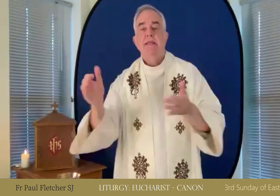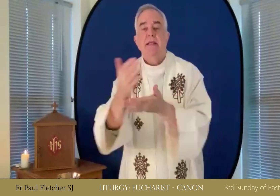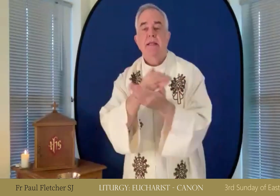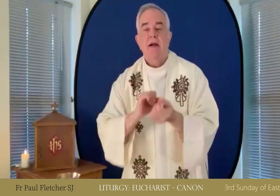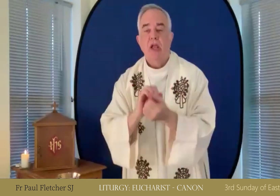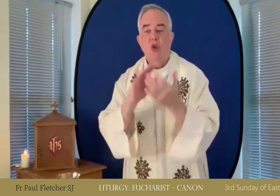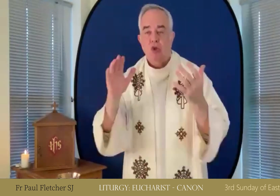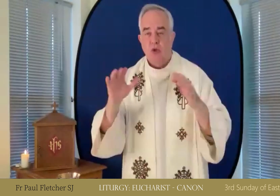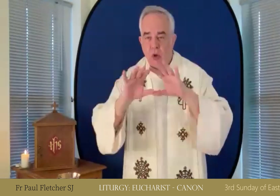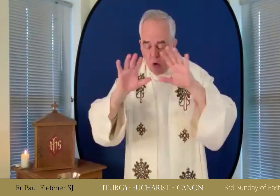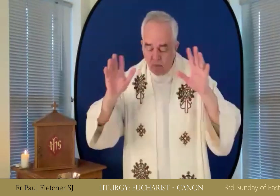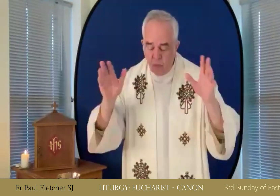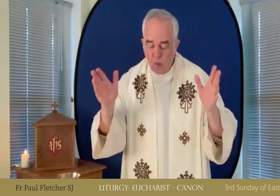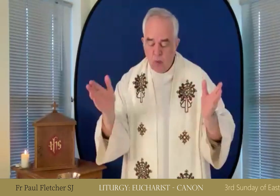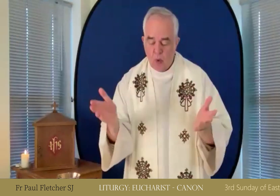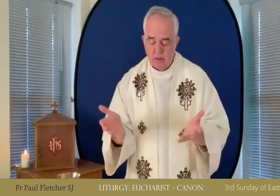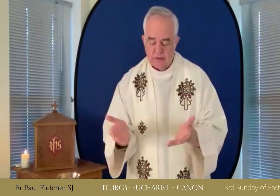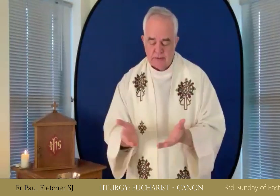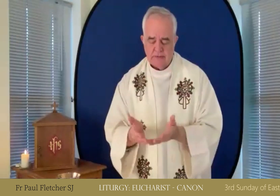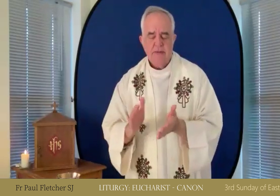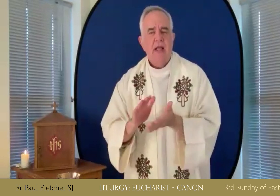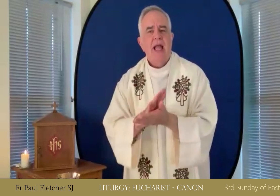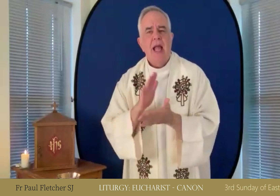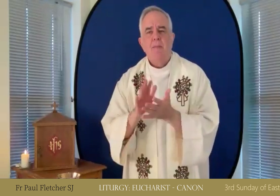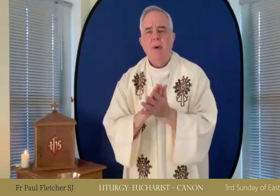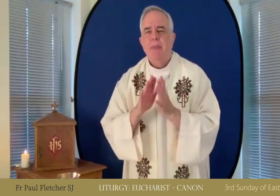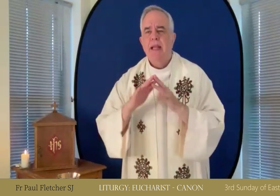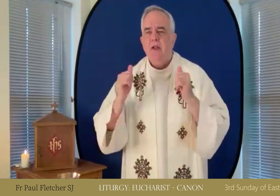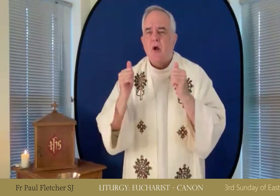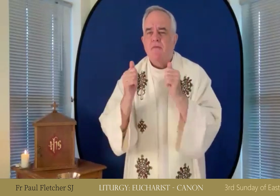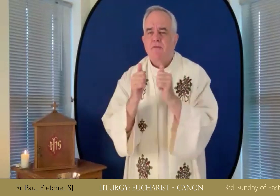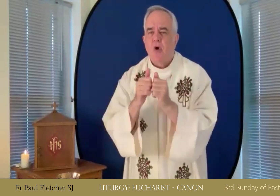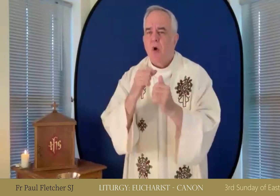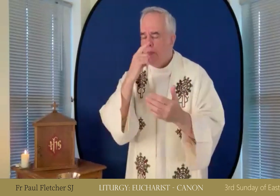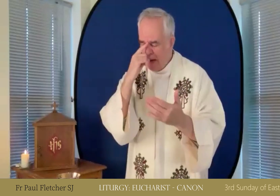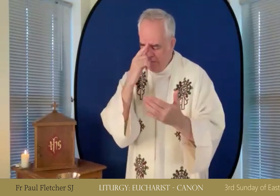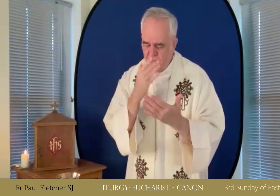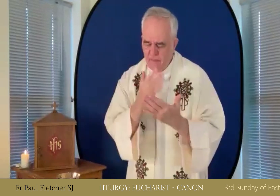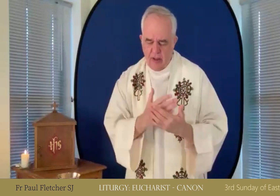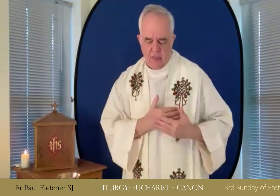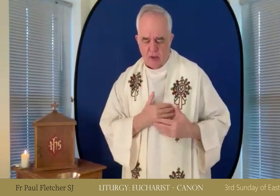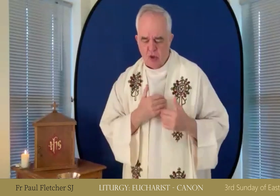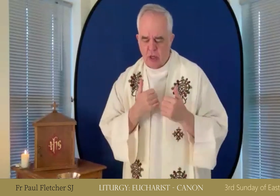and salvation of all the world. The peace to confirm in faith and